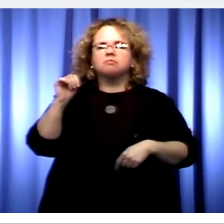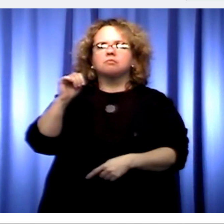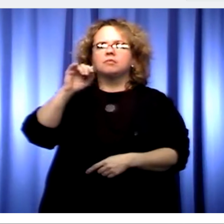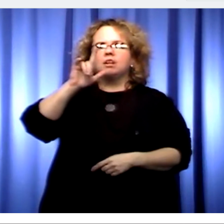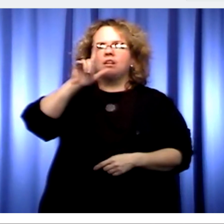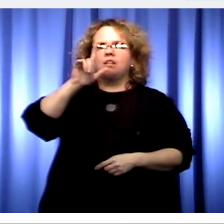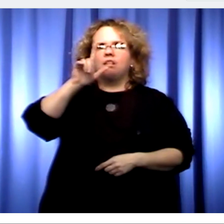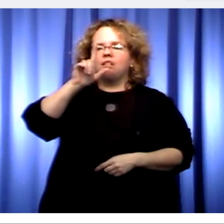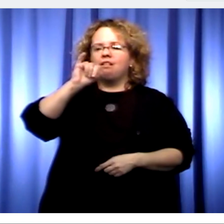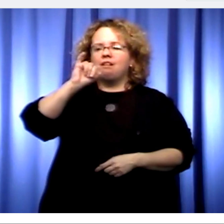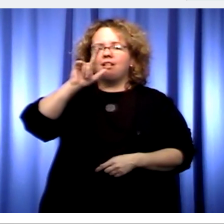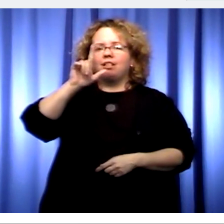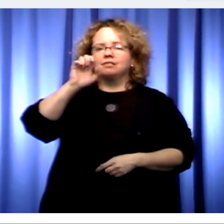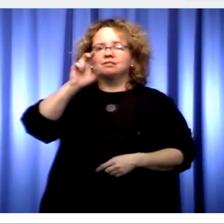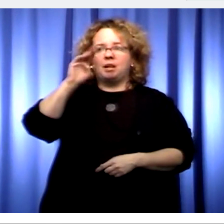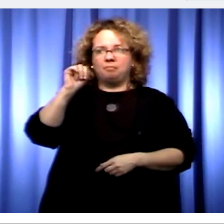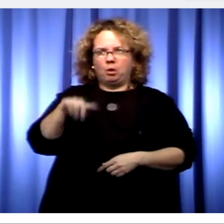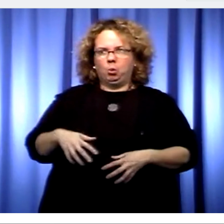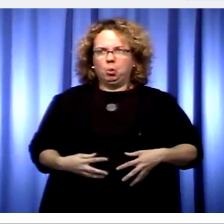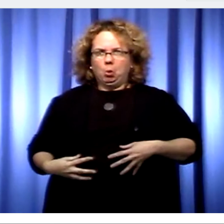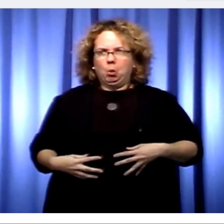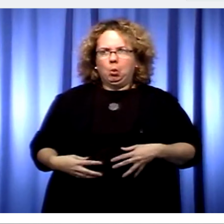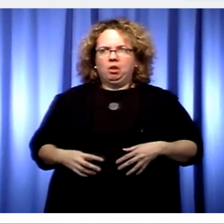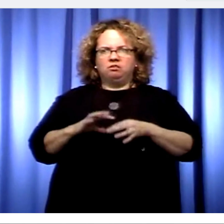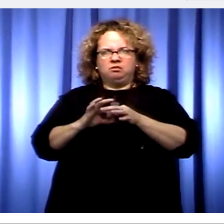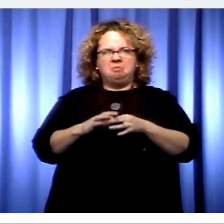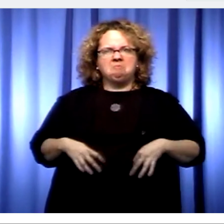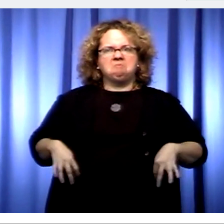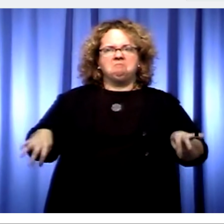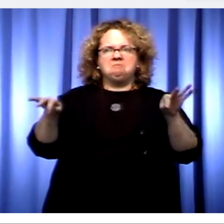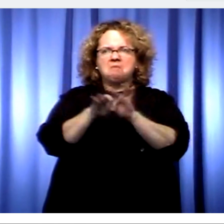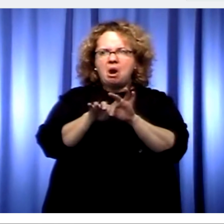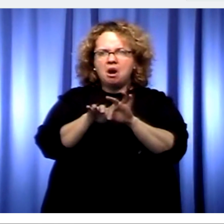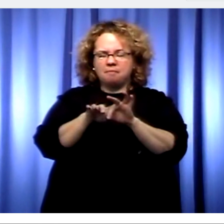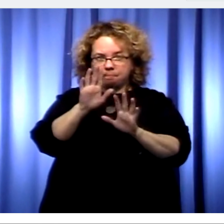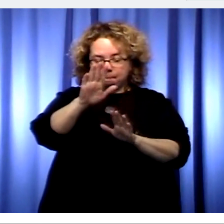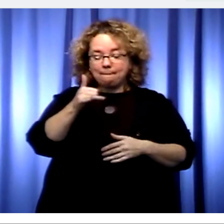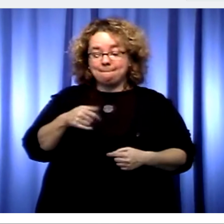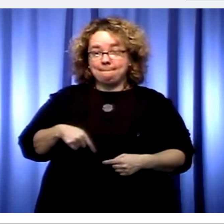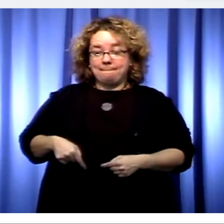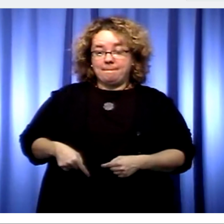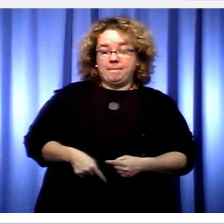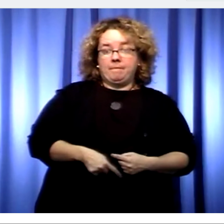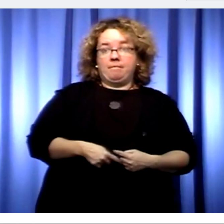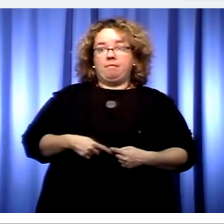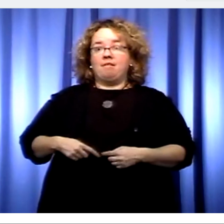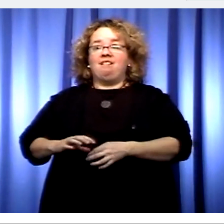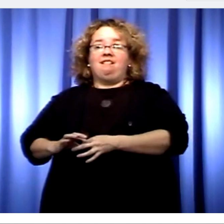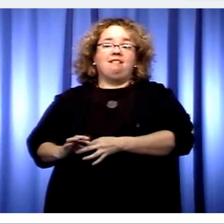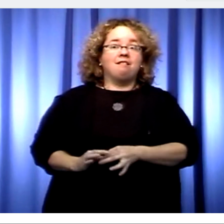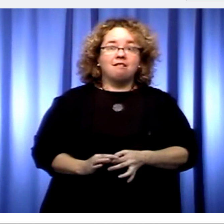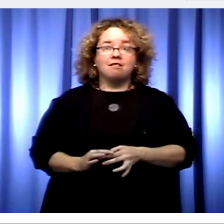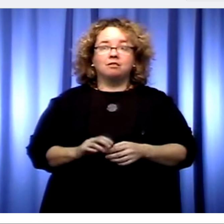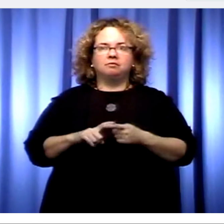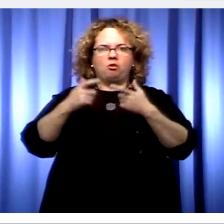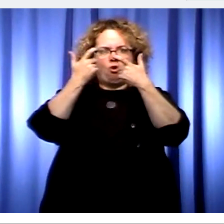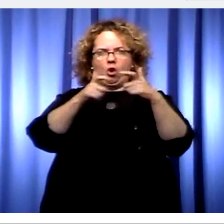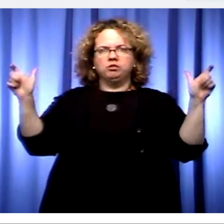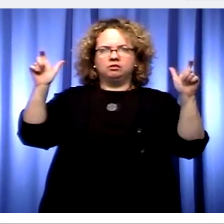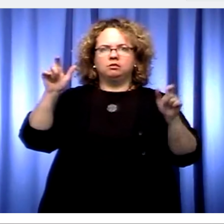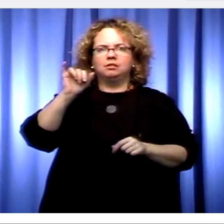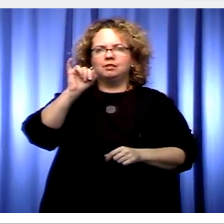The jejunum doesn't have as many villi within it, but it's still very important in collecting different